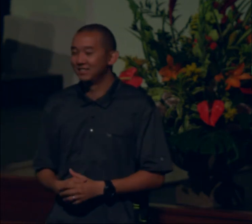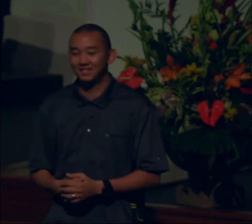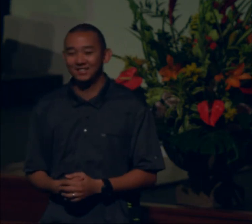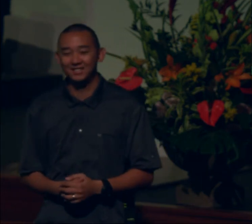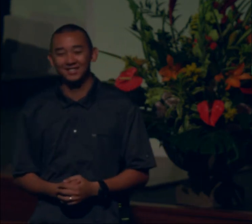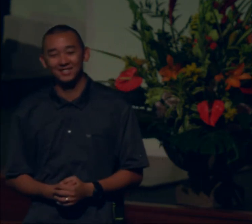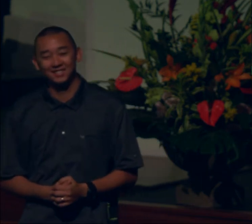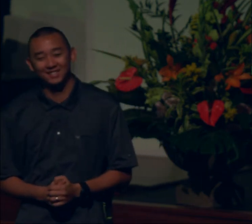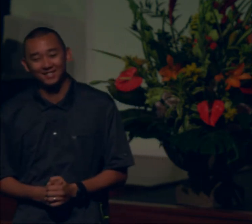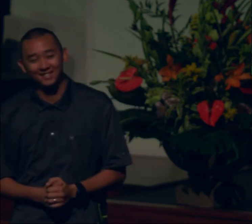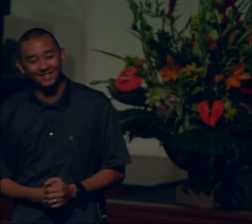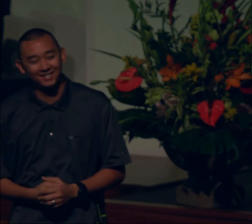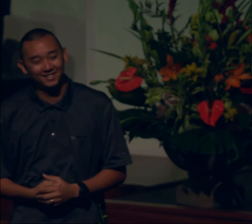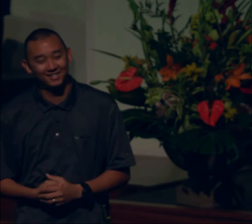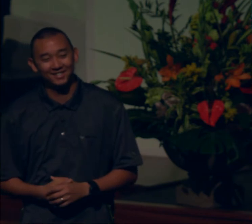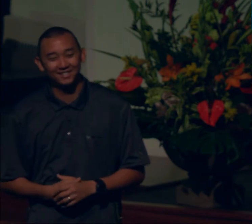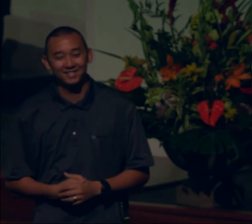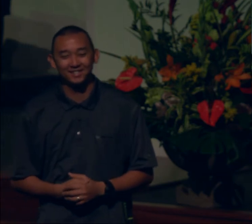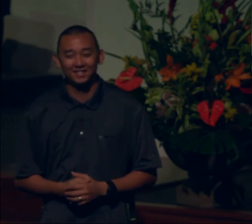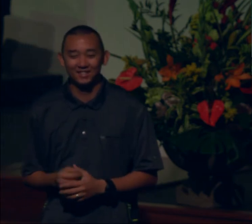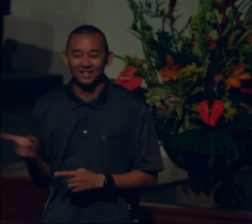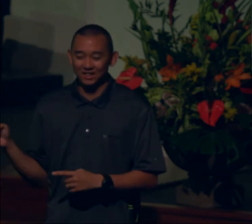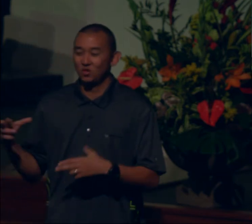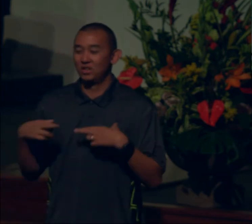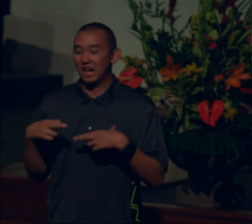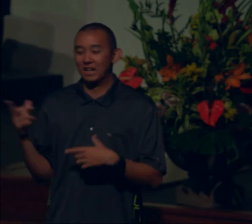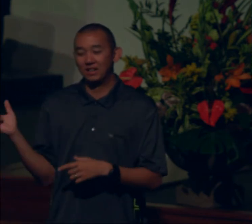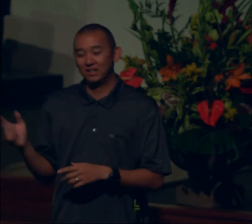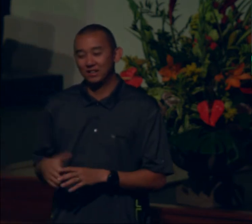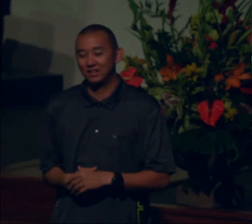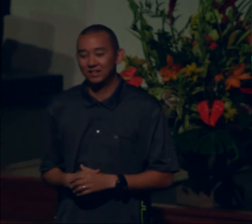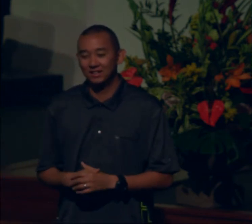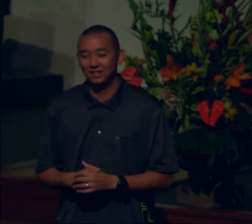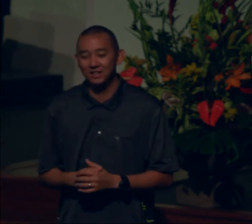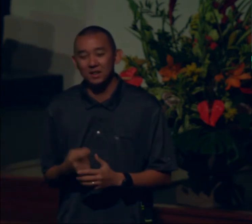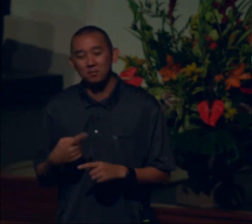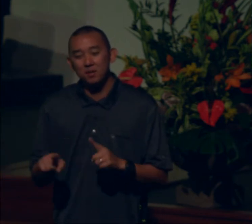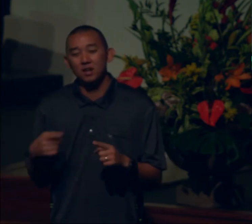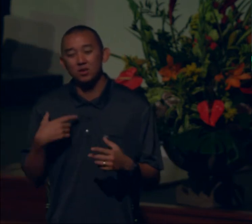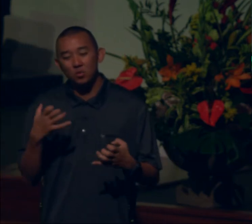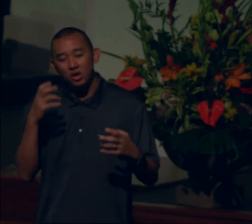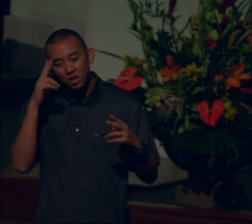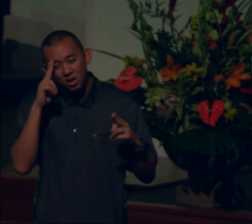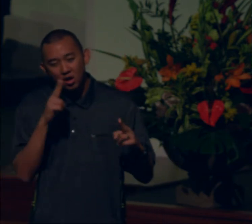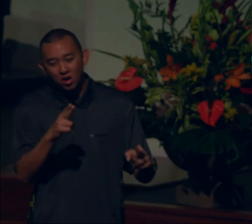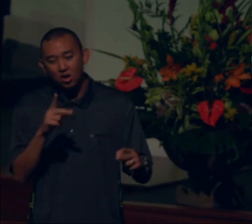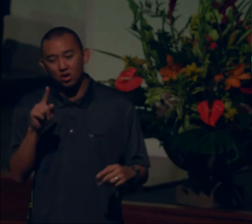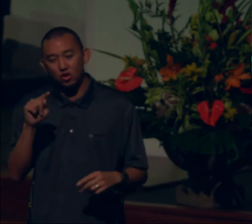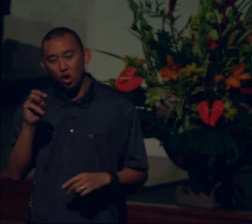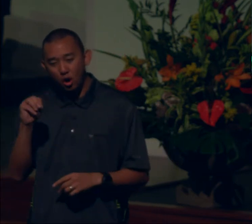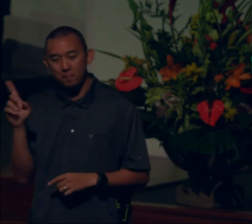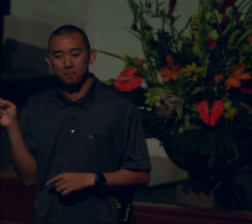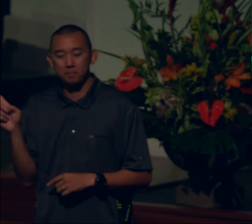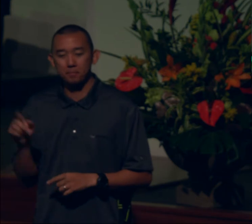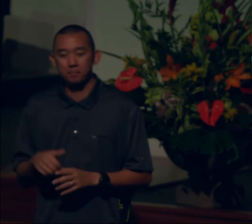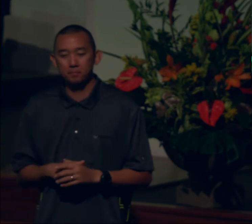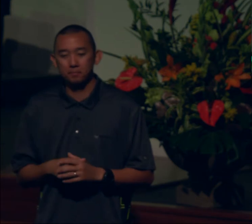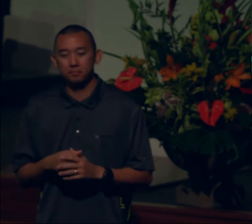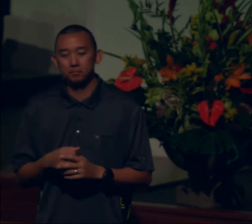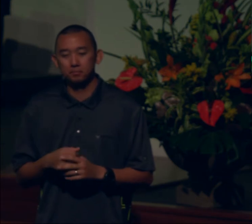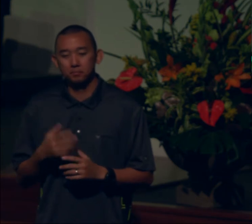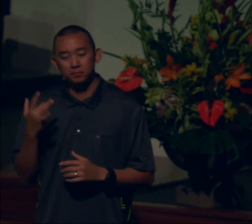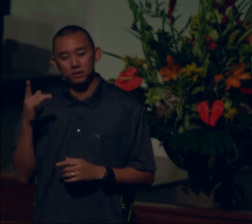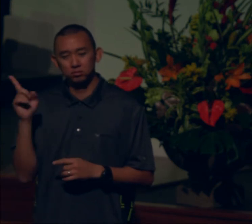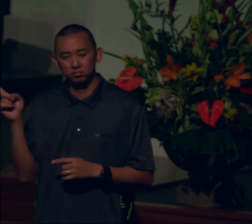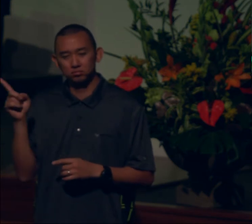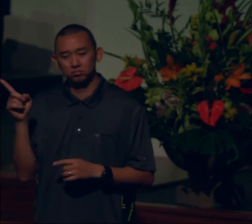too. Retired. But, you know, we do want to honor Tom because here, Tom, as many of you